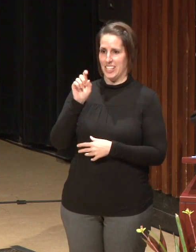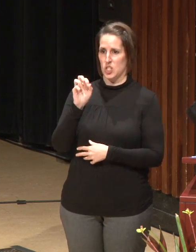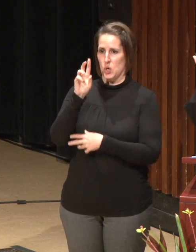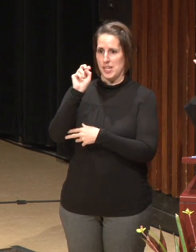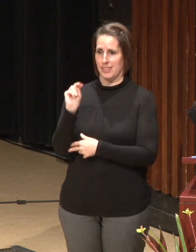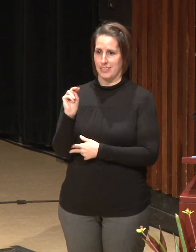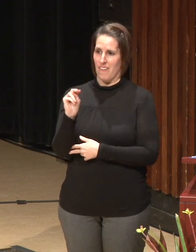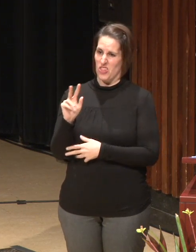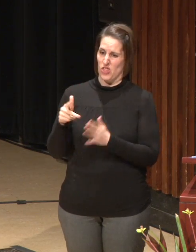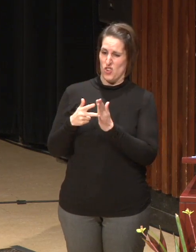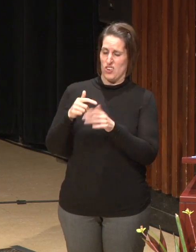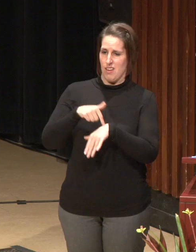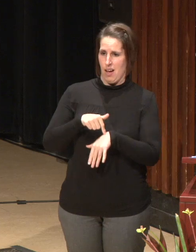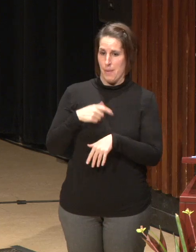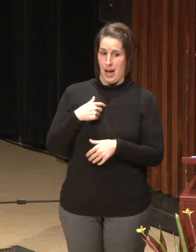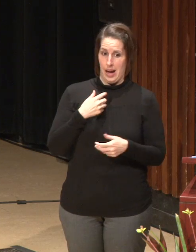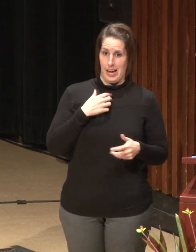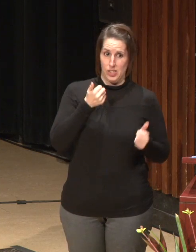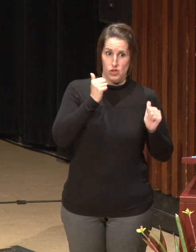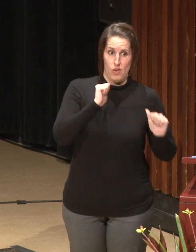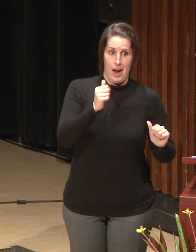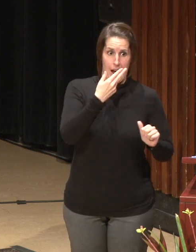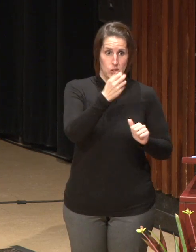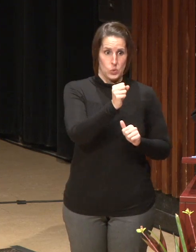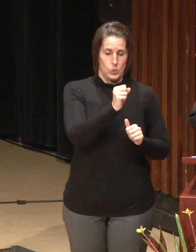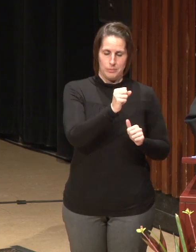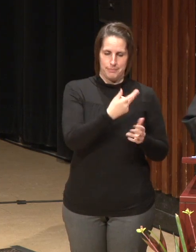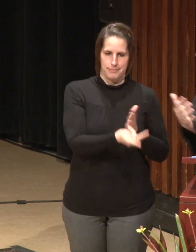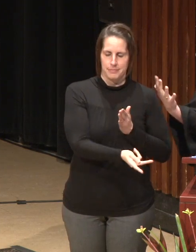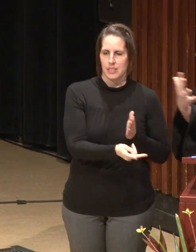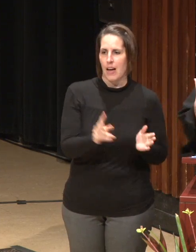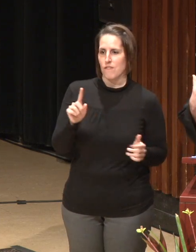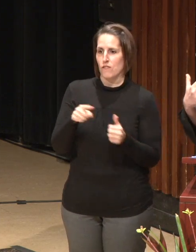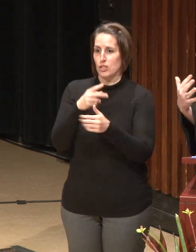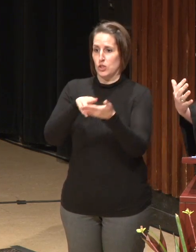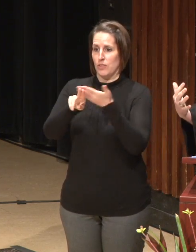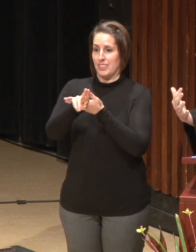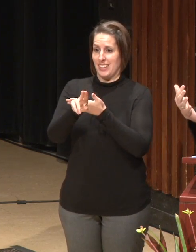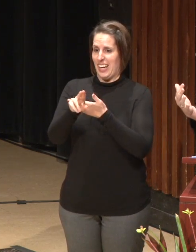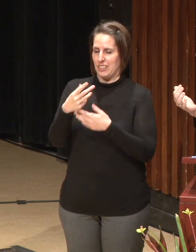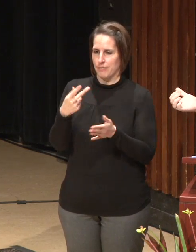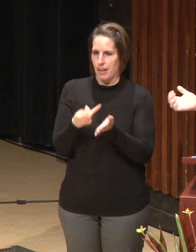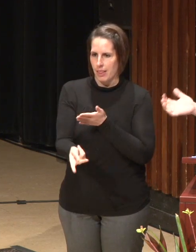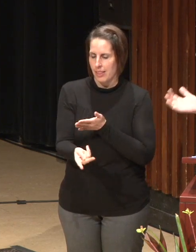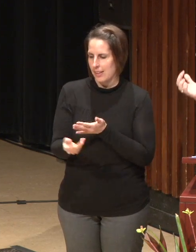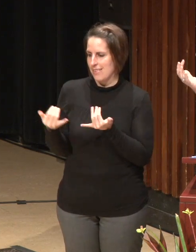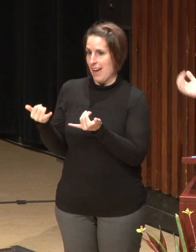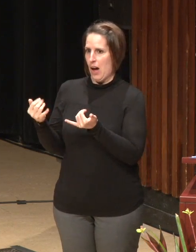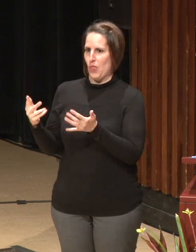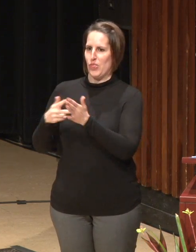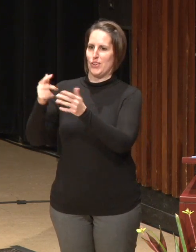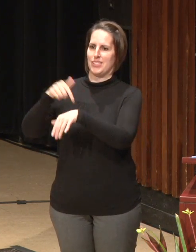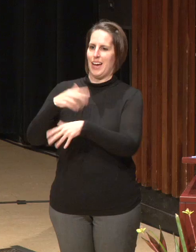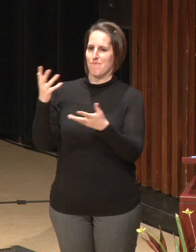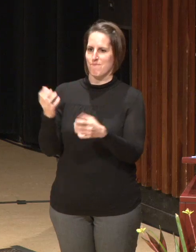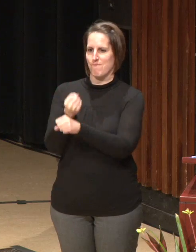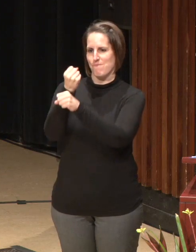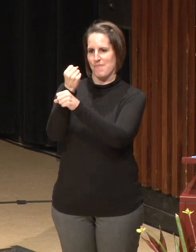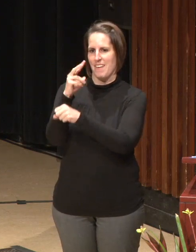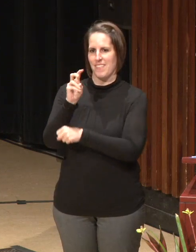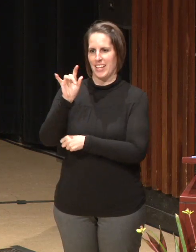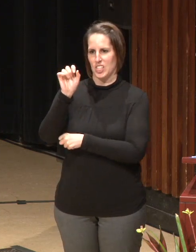Seriously, I tried in high school, I tried at my first university, and well, here I am today. I guess, yeah.